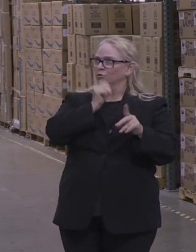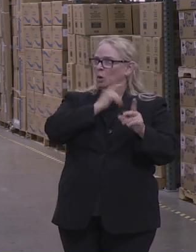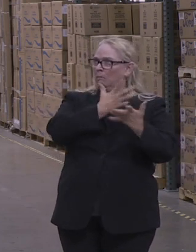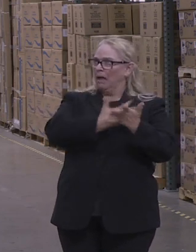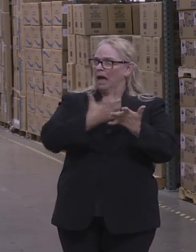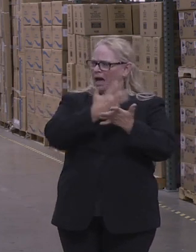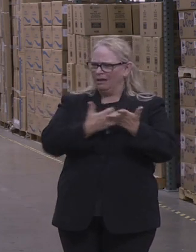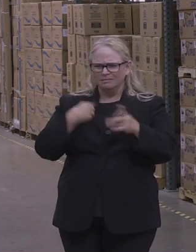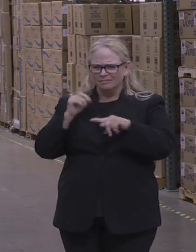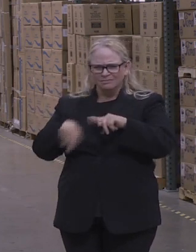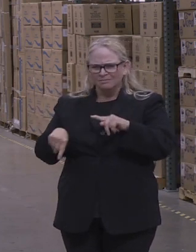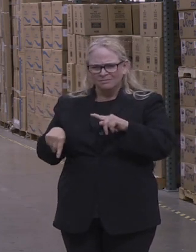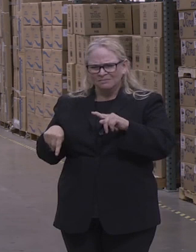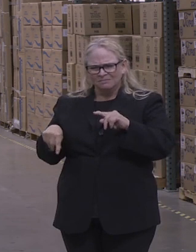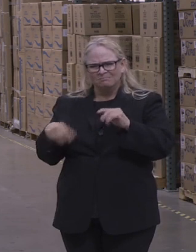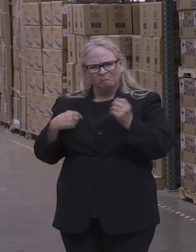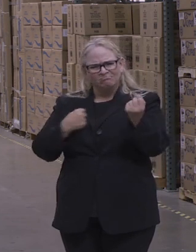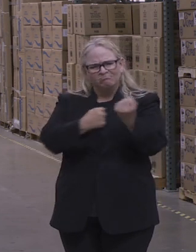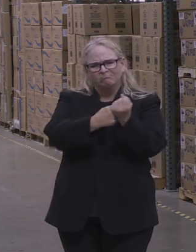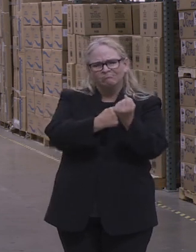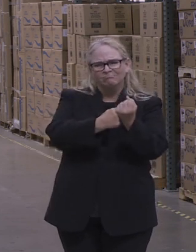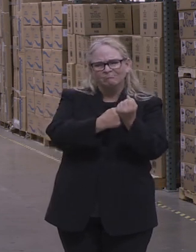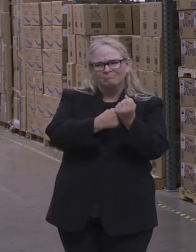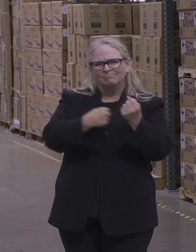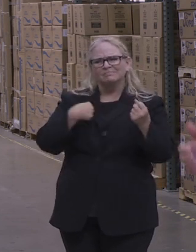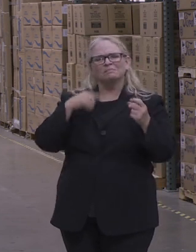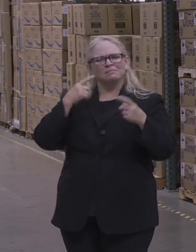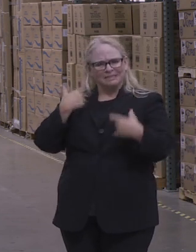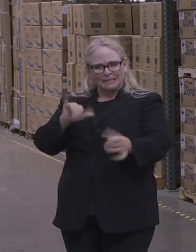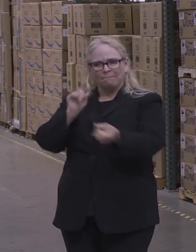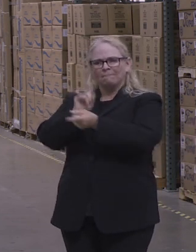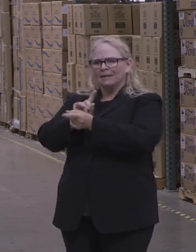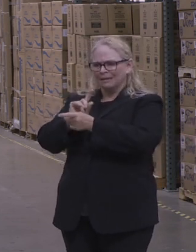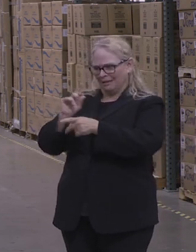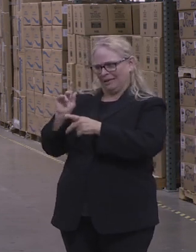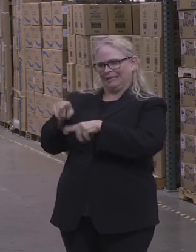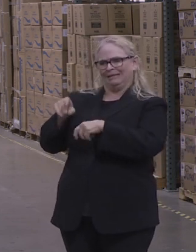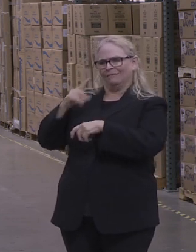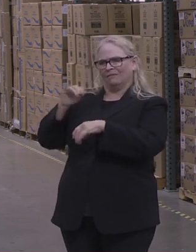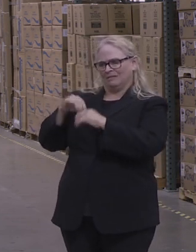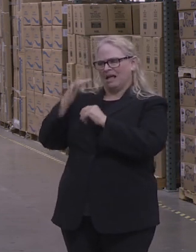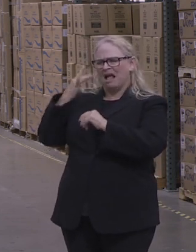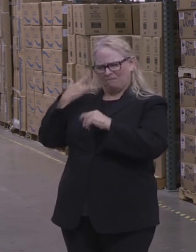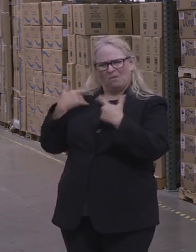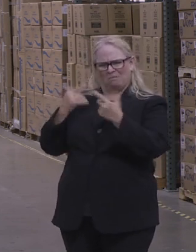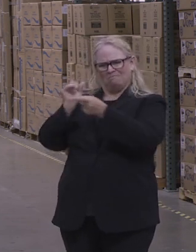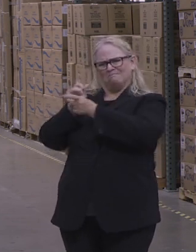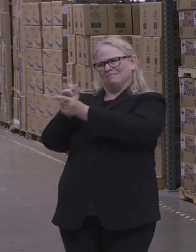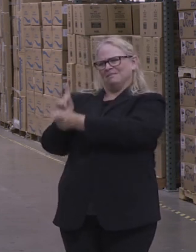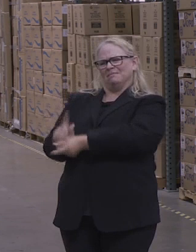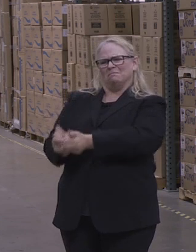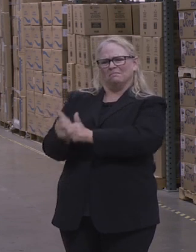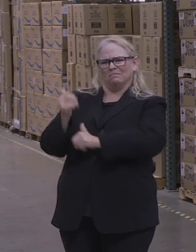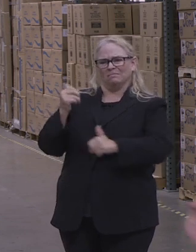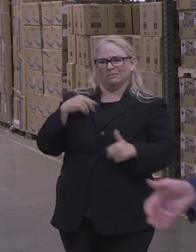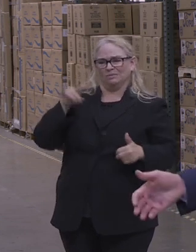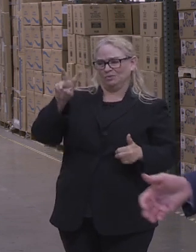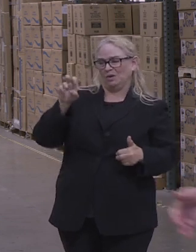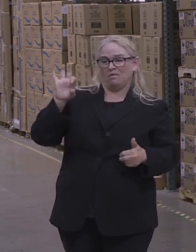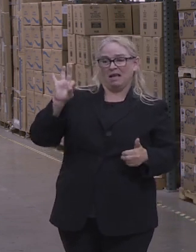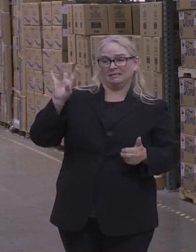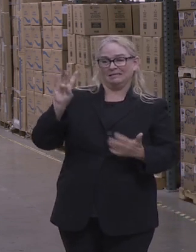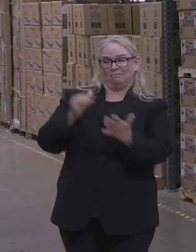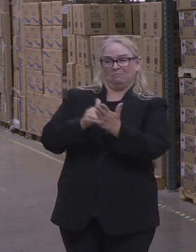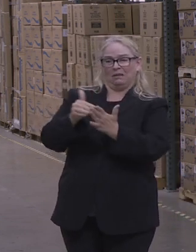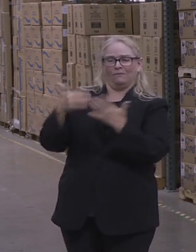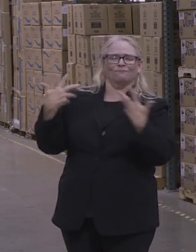the needs of hundreds of millions of masks that we've been able to distribute. Remember, 297 million masks that we